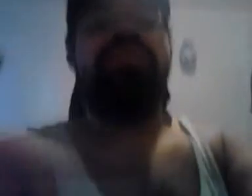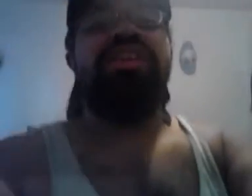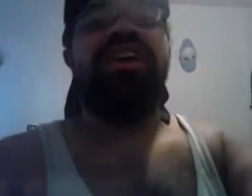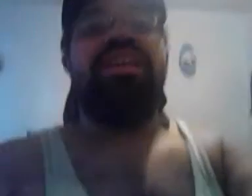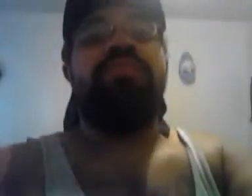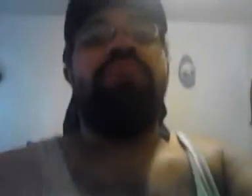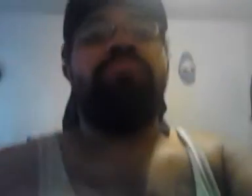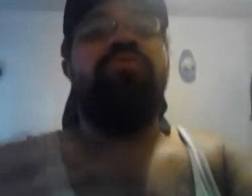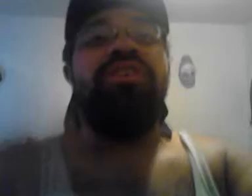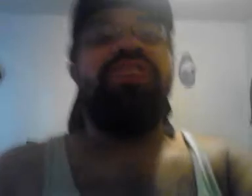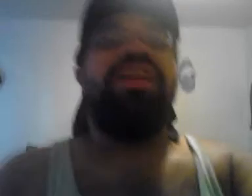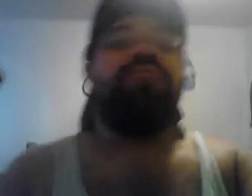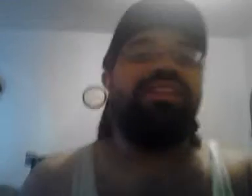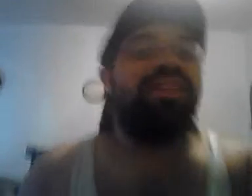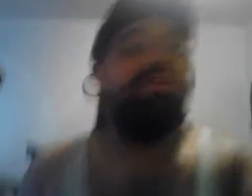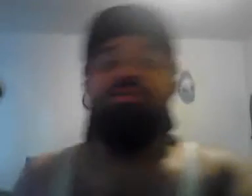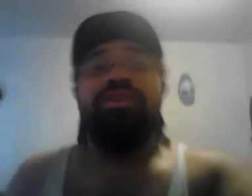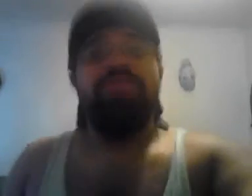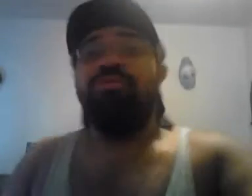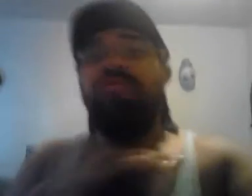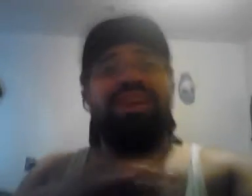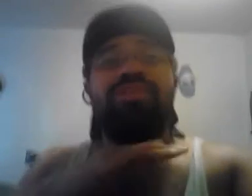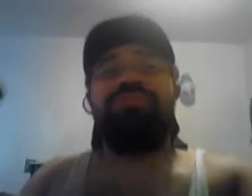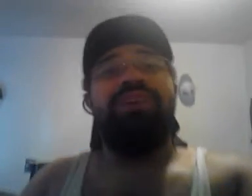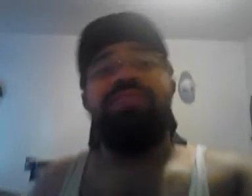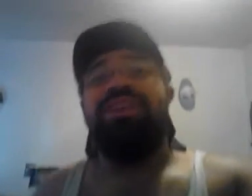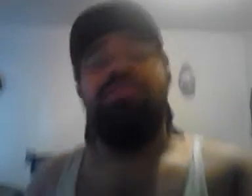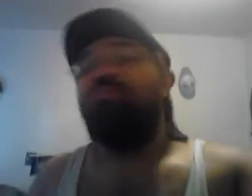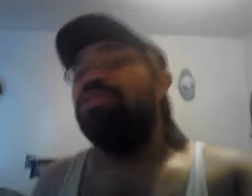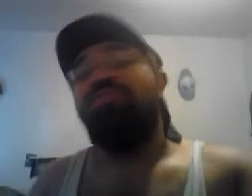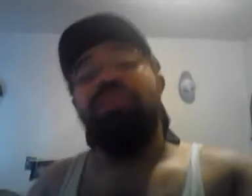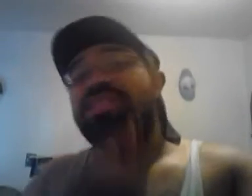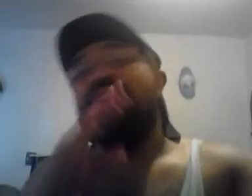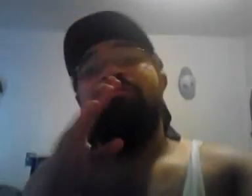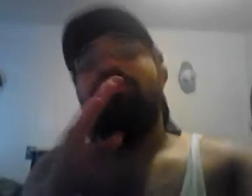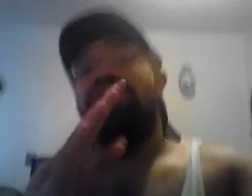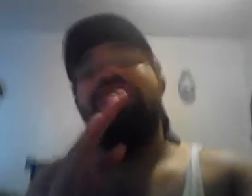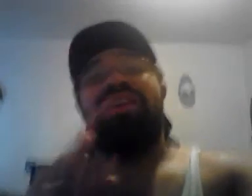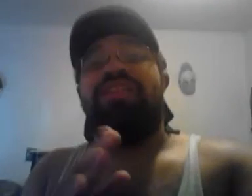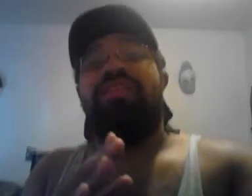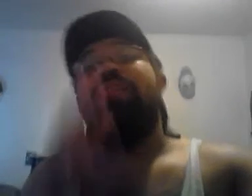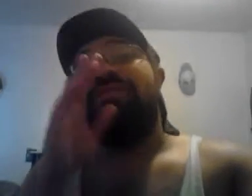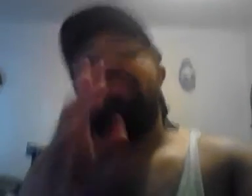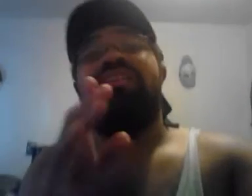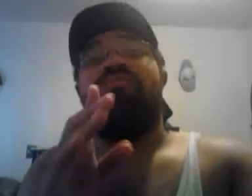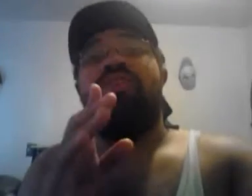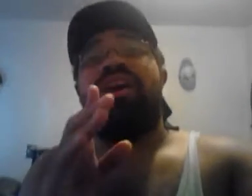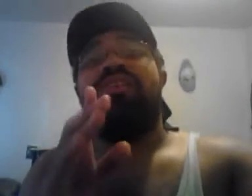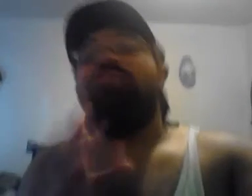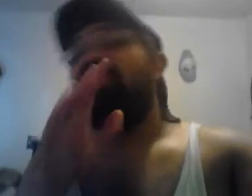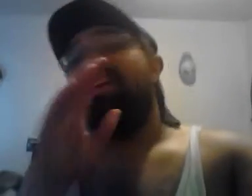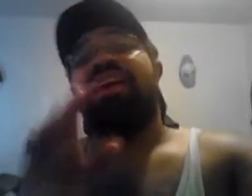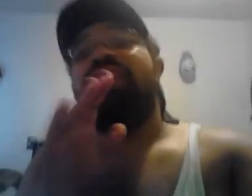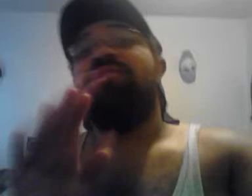you would think as a people we'll get it right now. But we ain't gonna never get it, and we never will get it. And I'm gonna tell you why. We think everything is